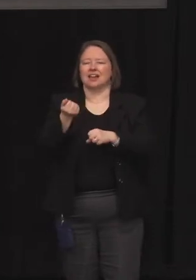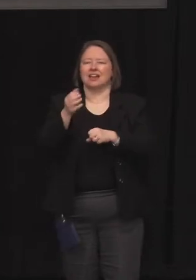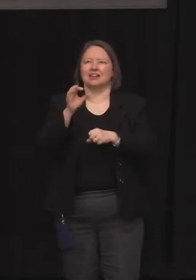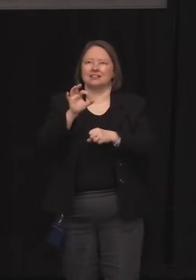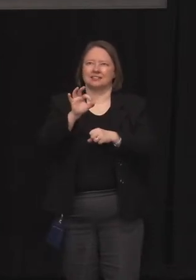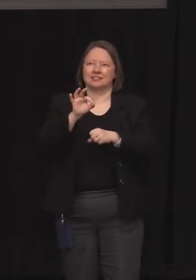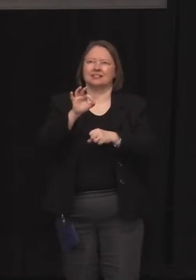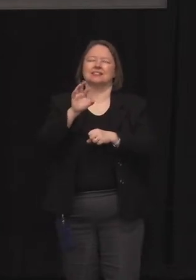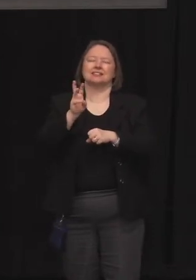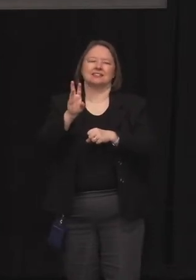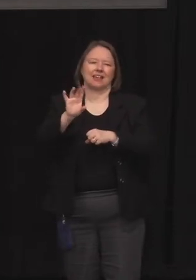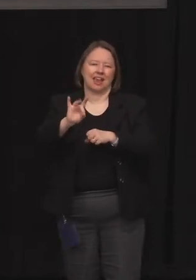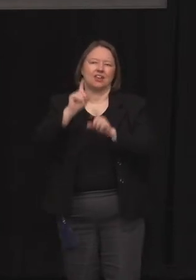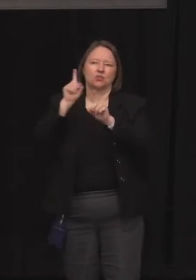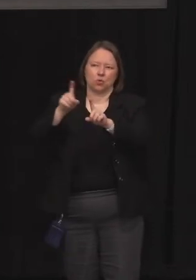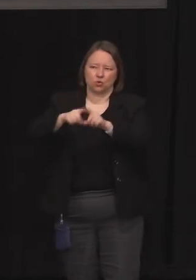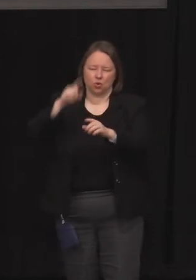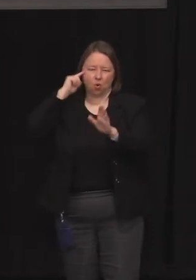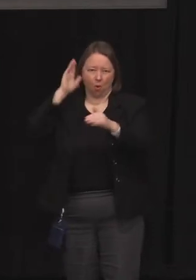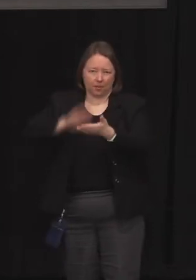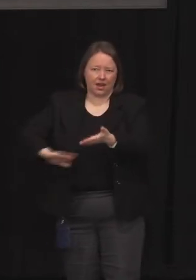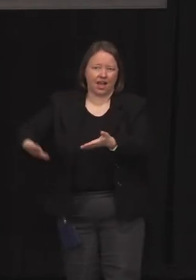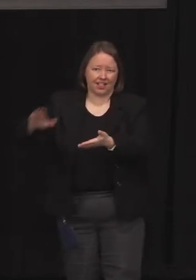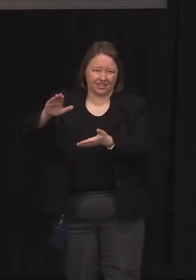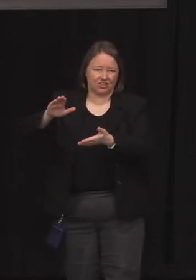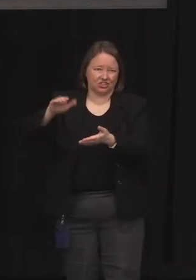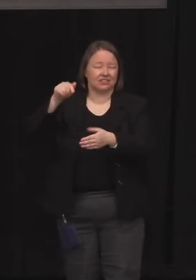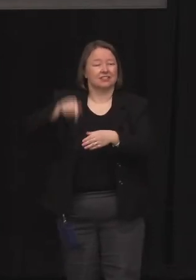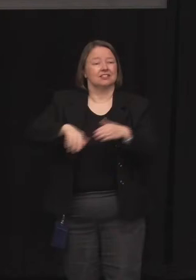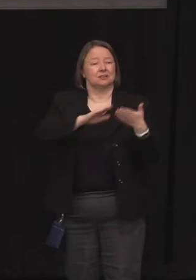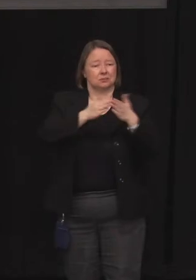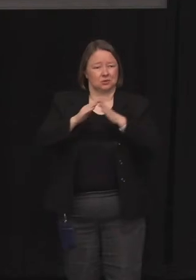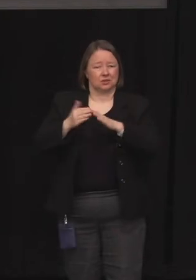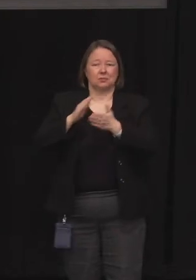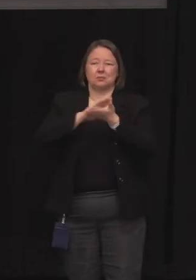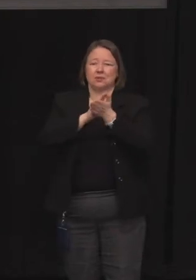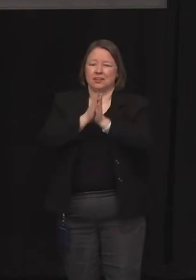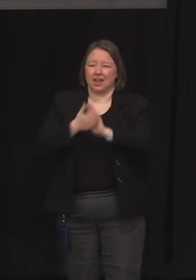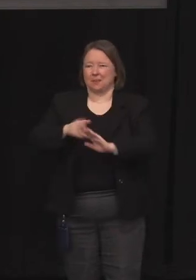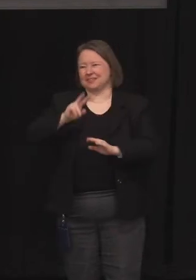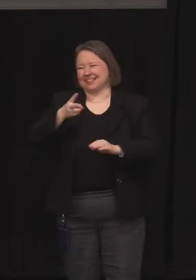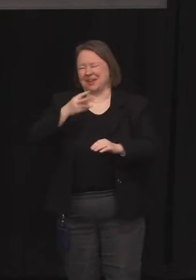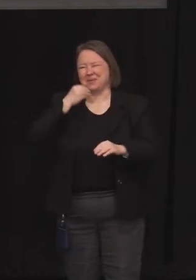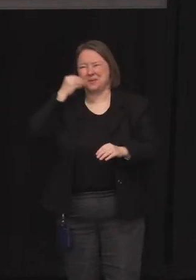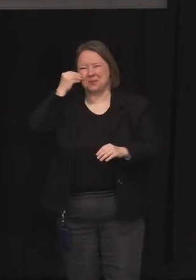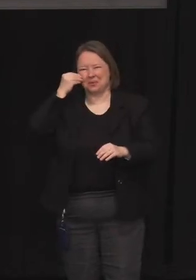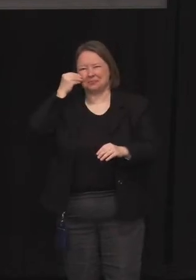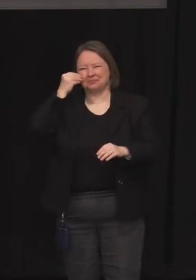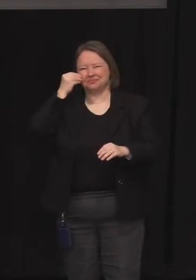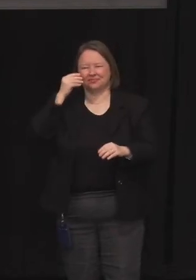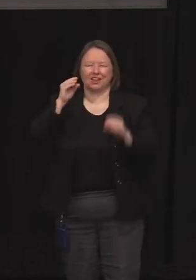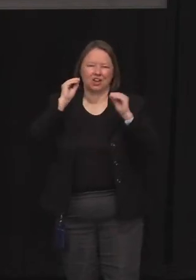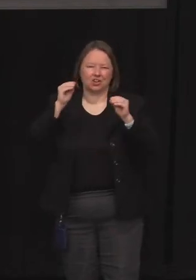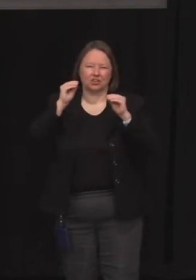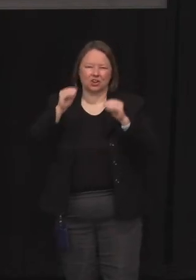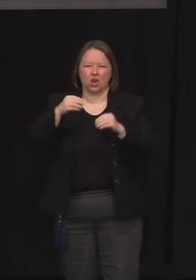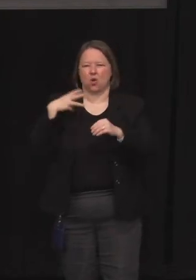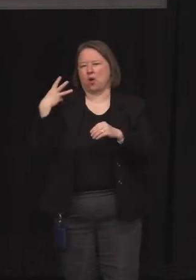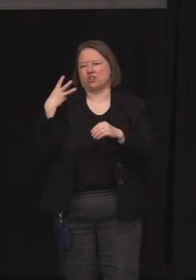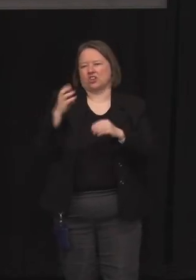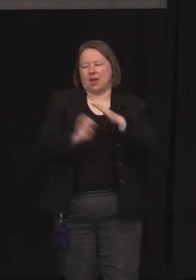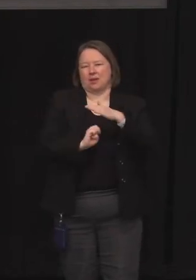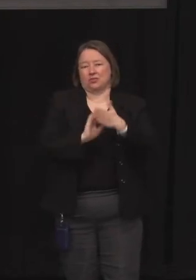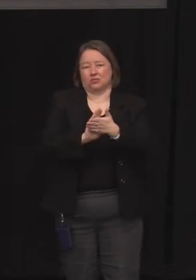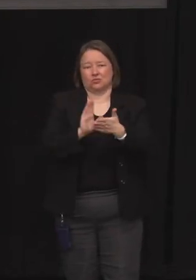1968 to attend Hope College. This community then became their second home. They taught at Washington